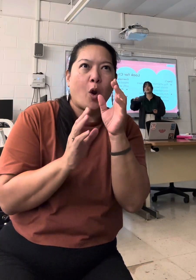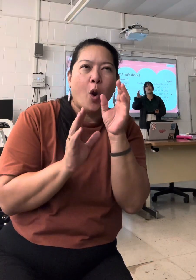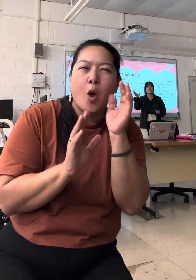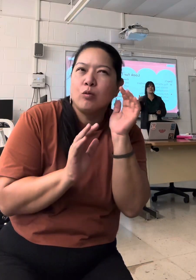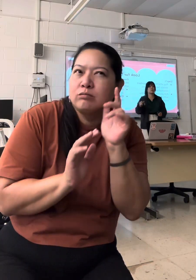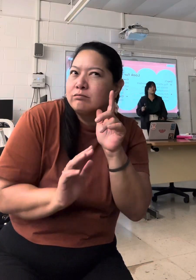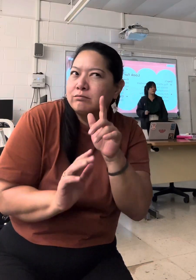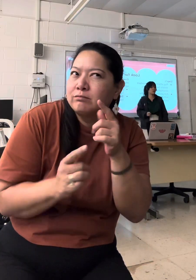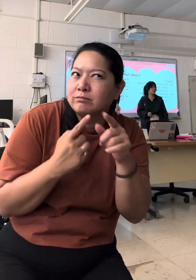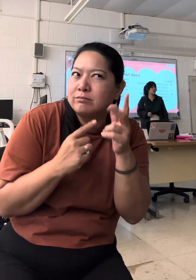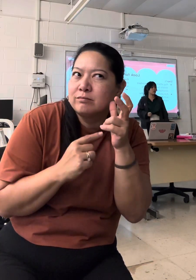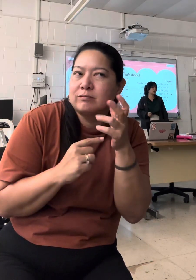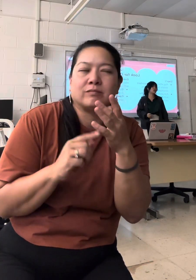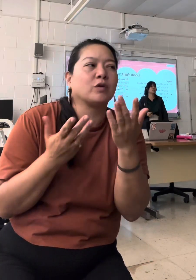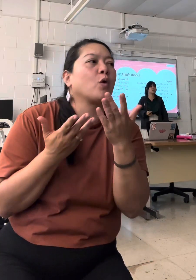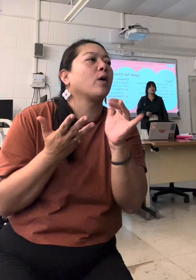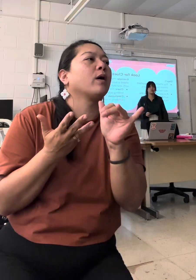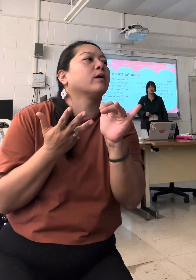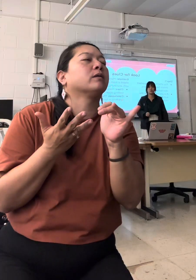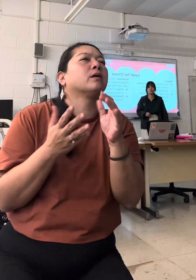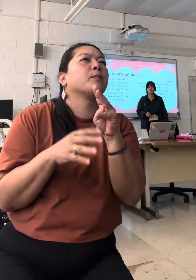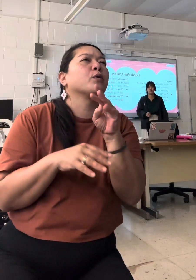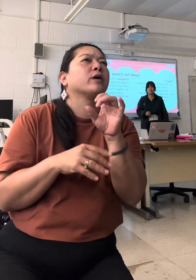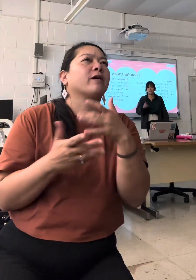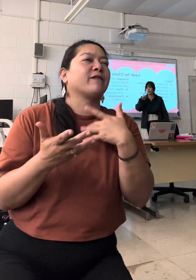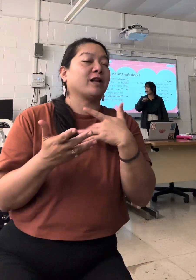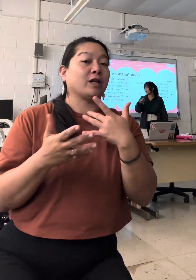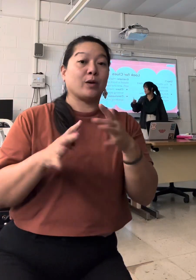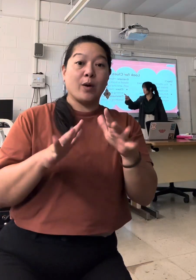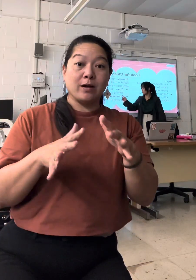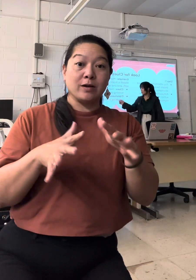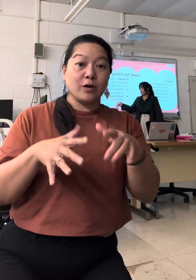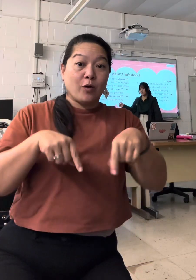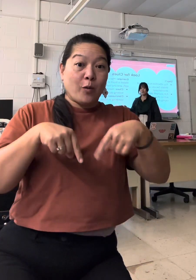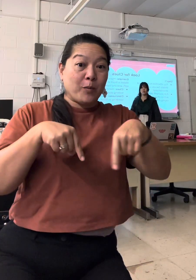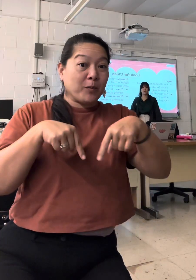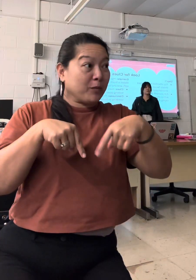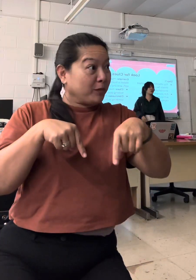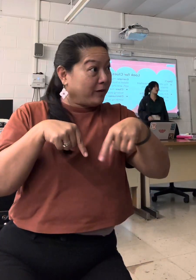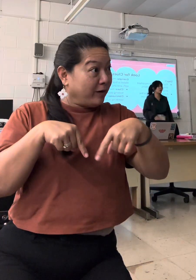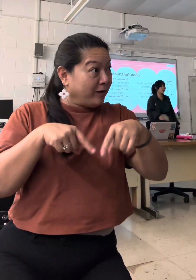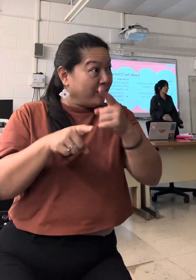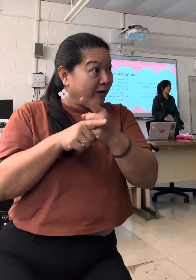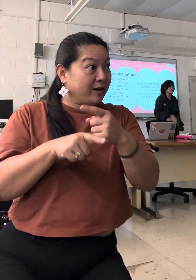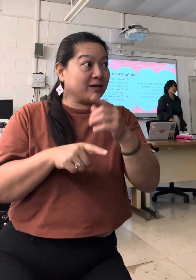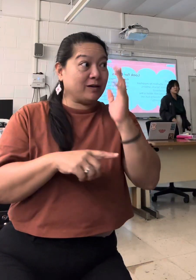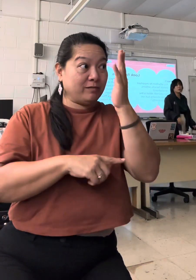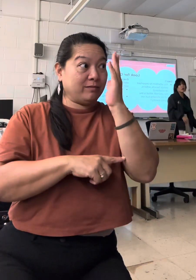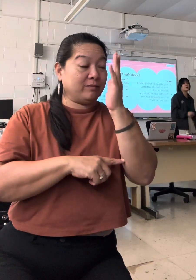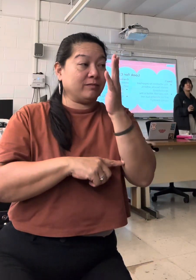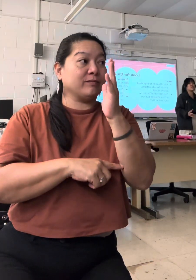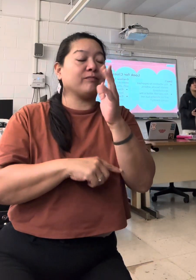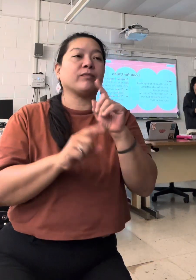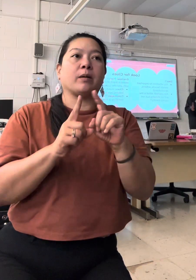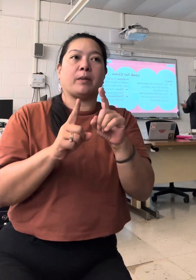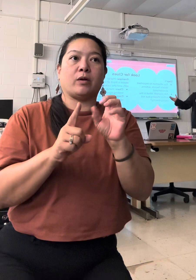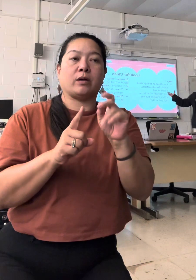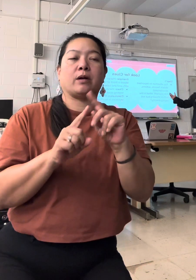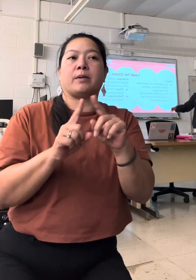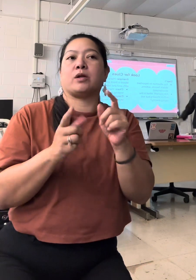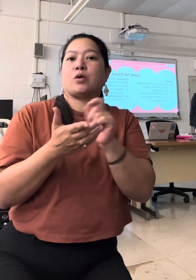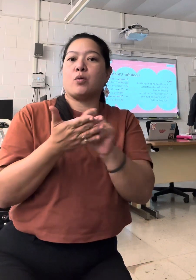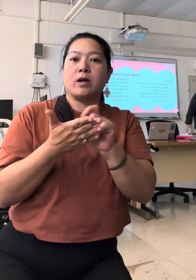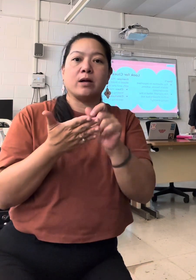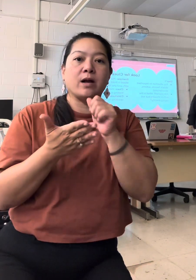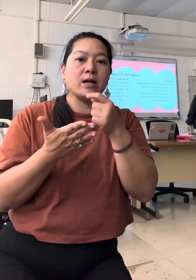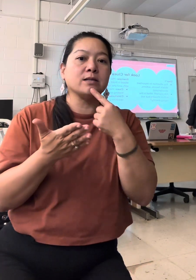what is the guess we can make? Maria's feeling what? Nervous. Nervous to speak in front of the class. Okay, but the writer's